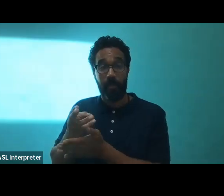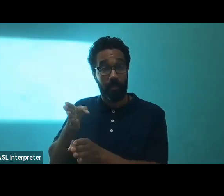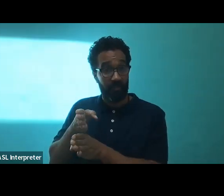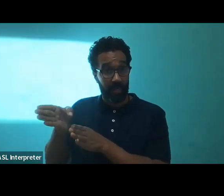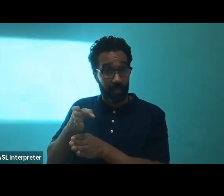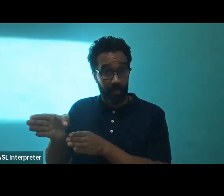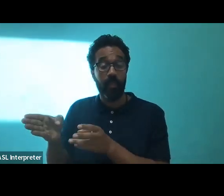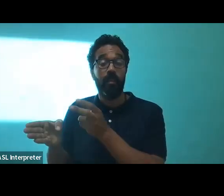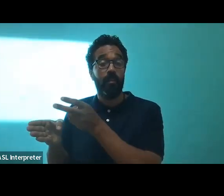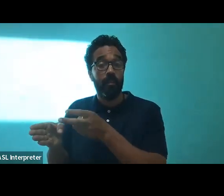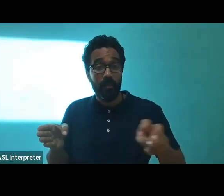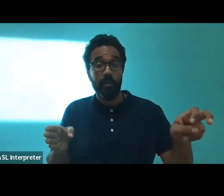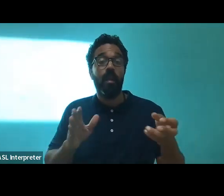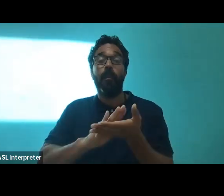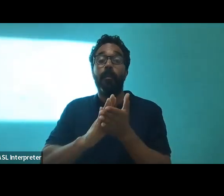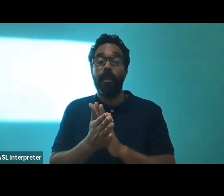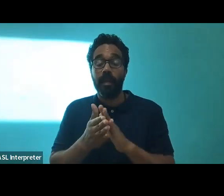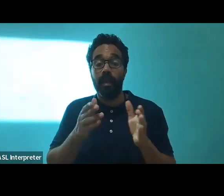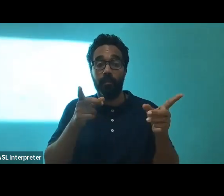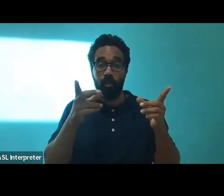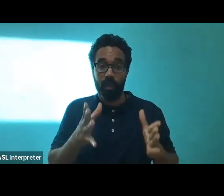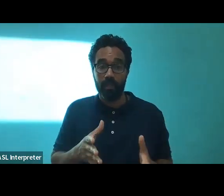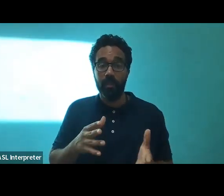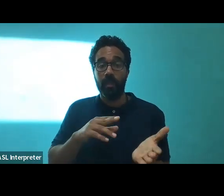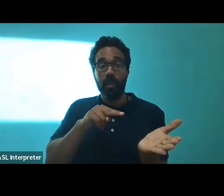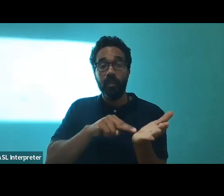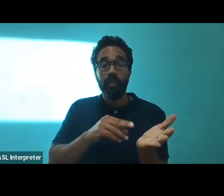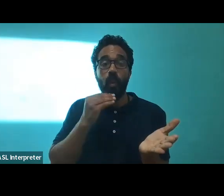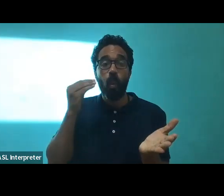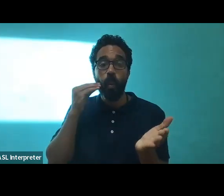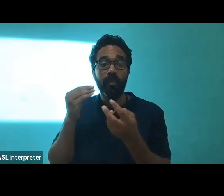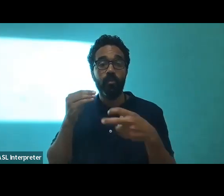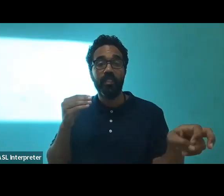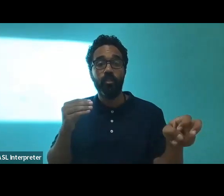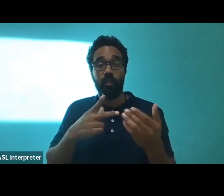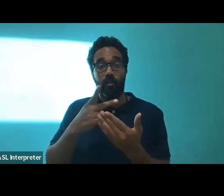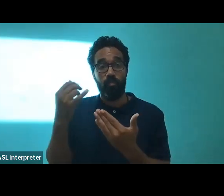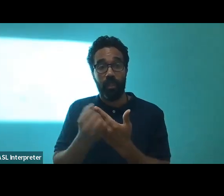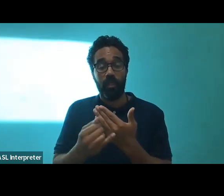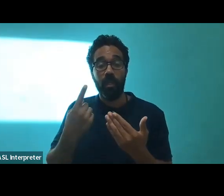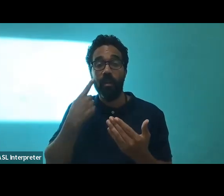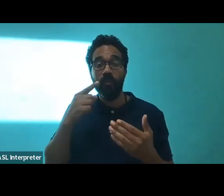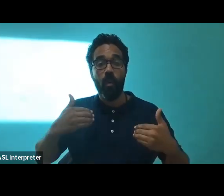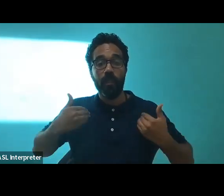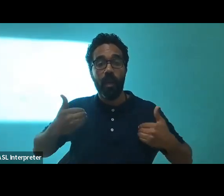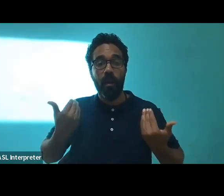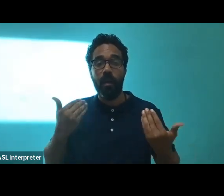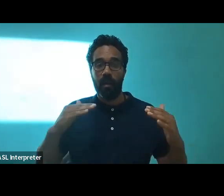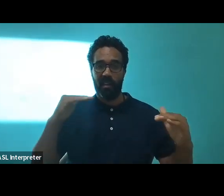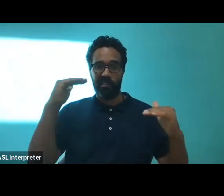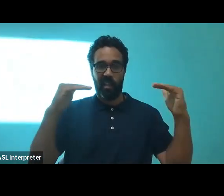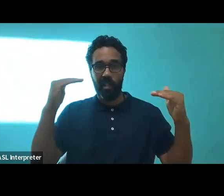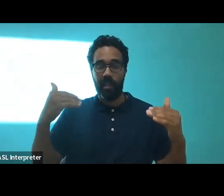become director of a nursing home transition project for young adults with